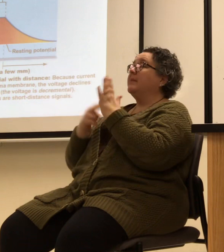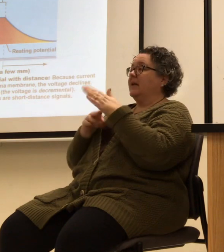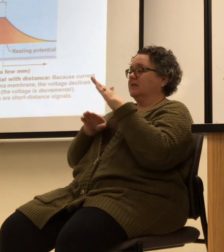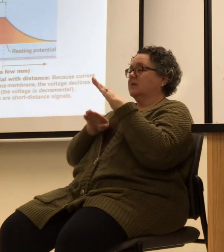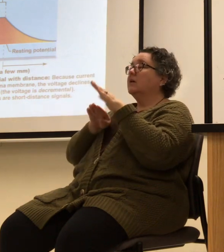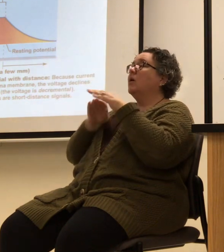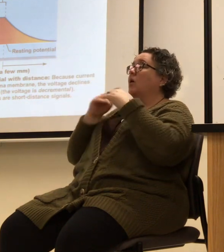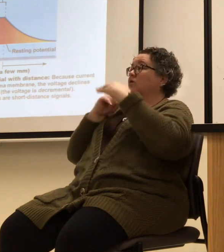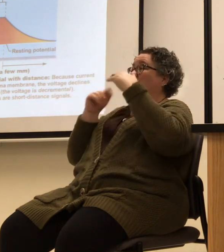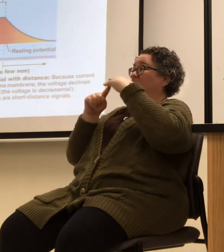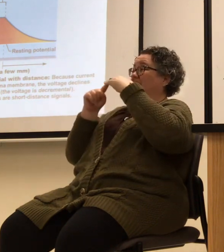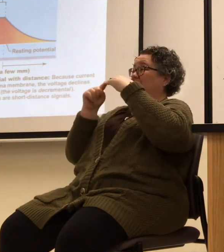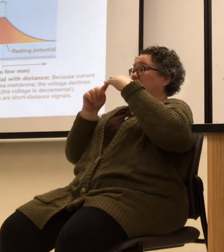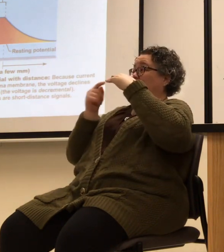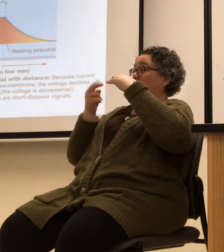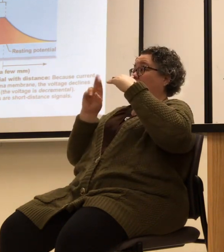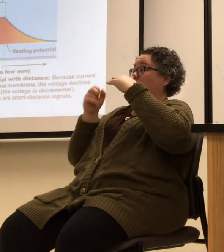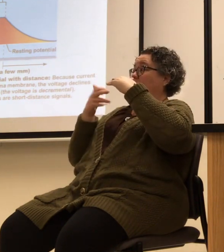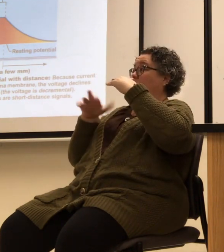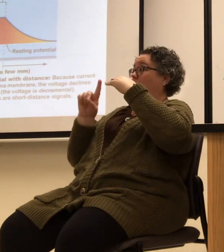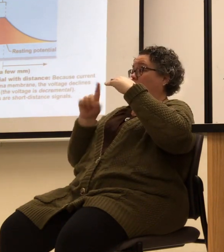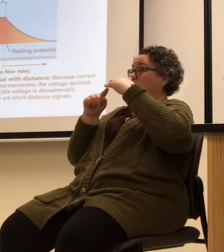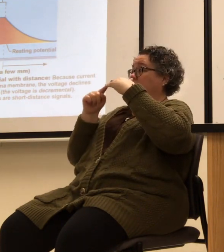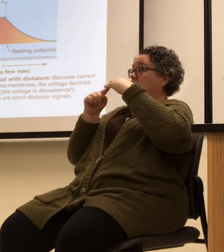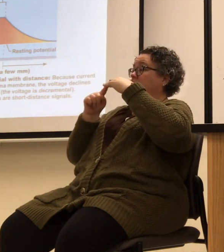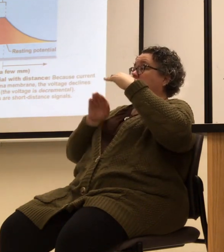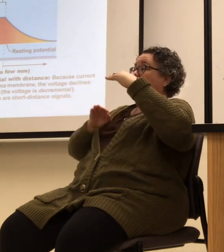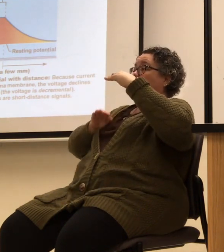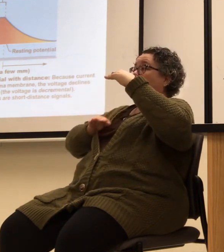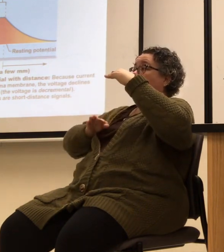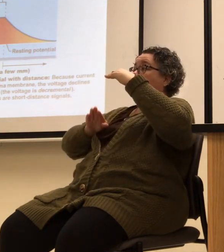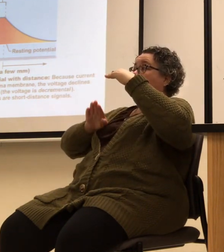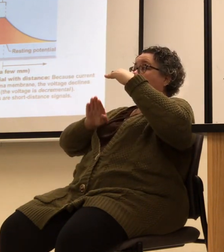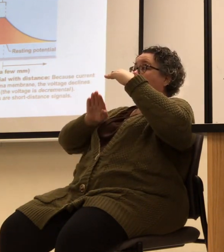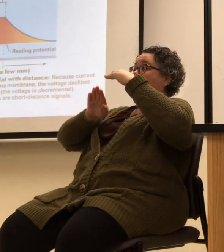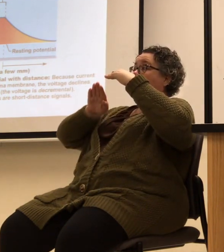Kind of like this. As you get farther away,